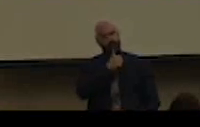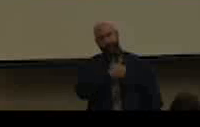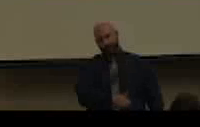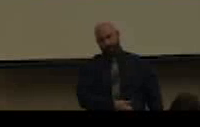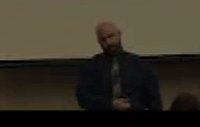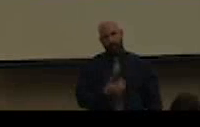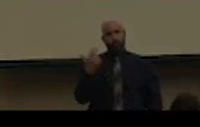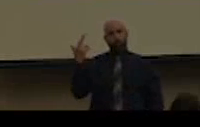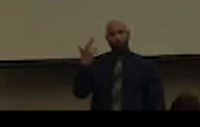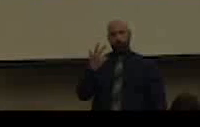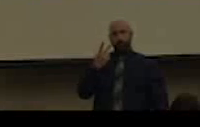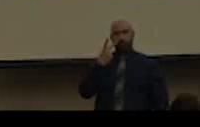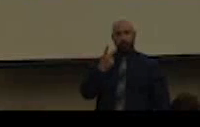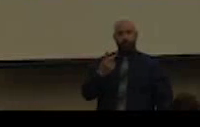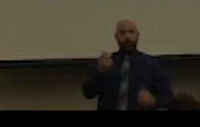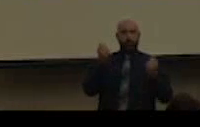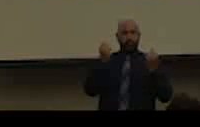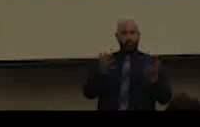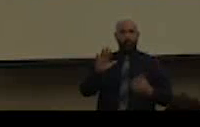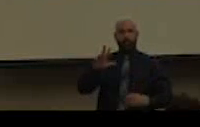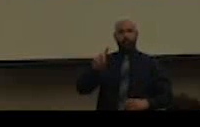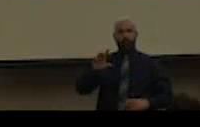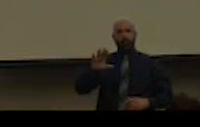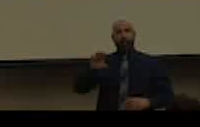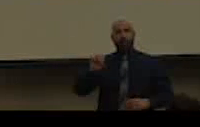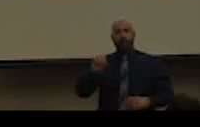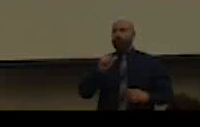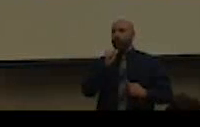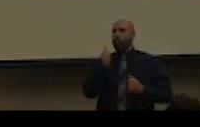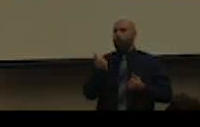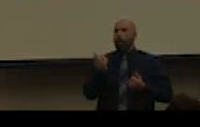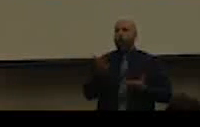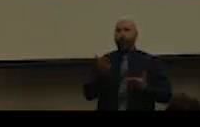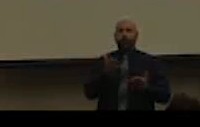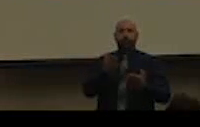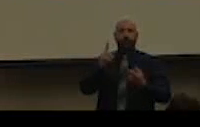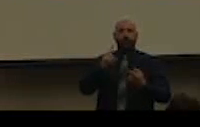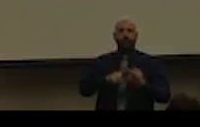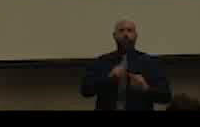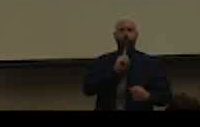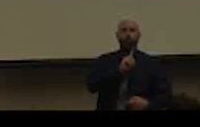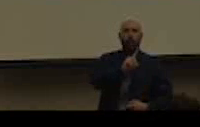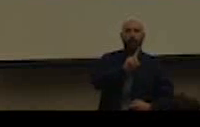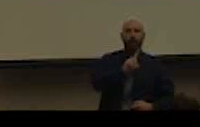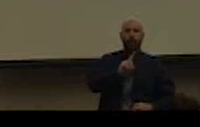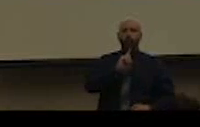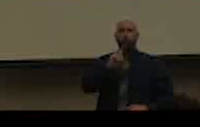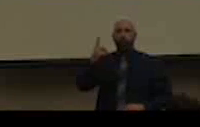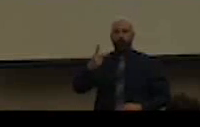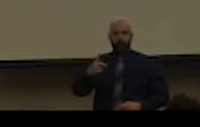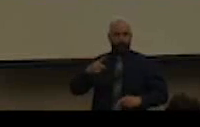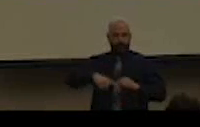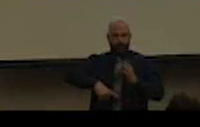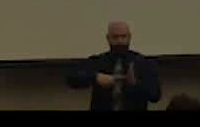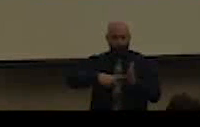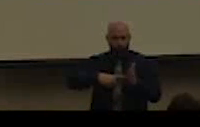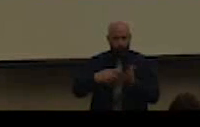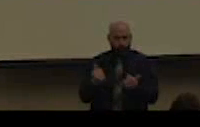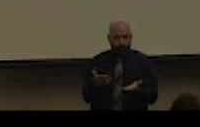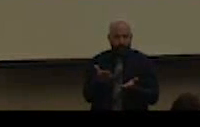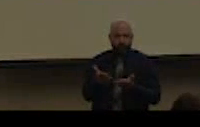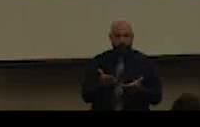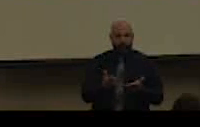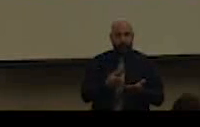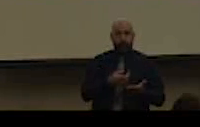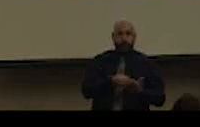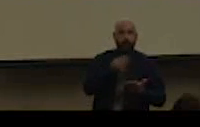so many child cares that don't offer services until one or one and a half is because they cannot afford to do it. And so, you know, and yet